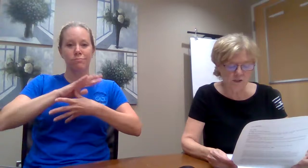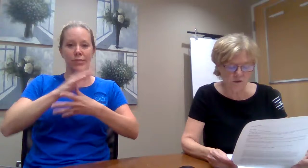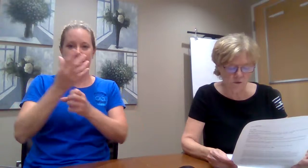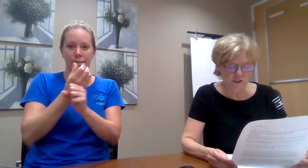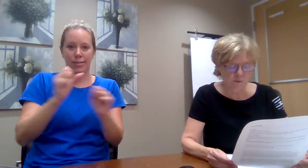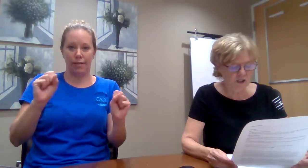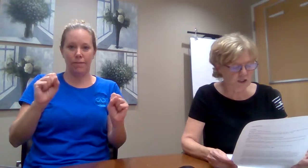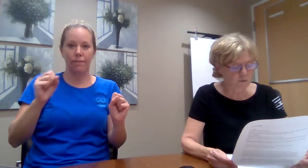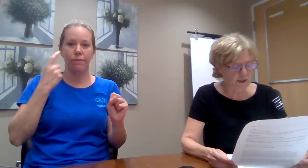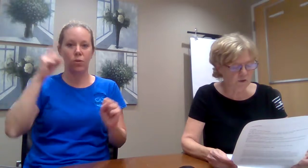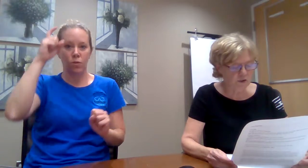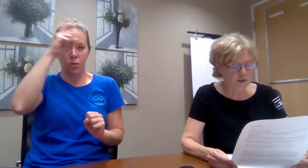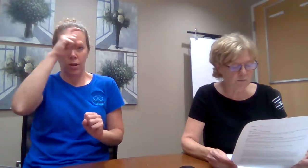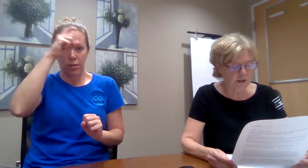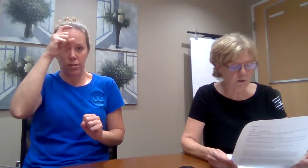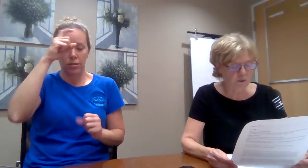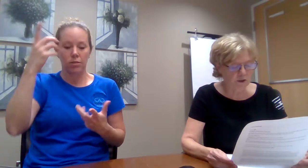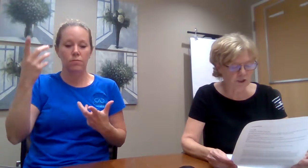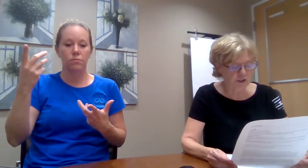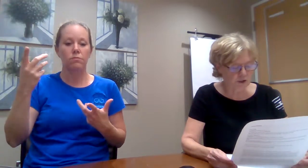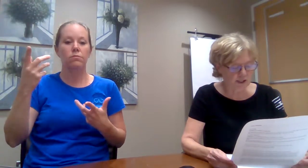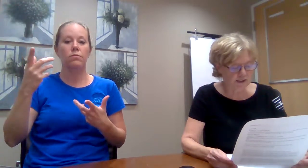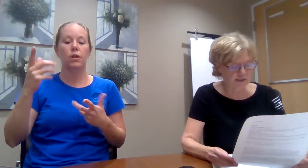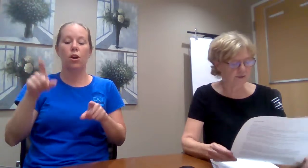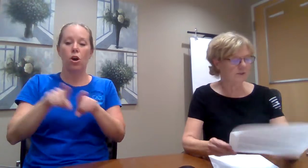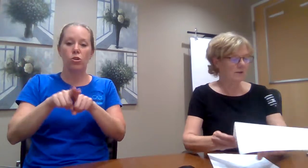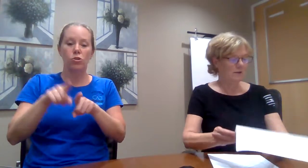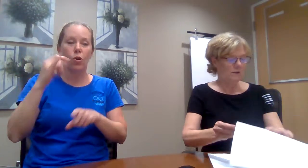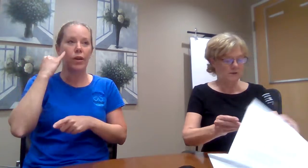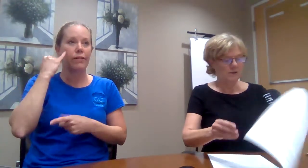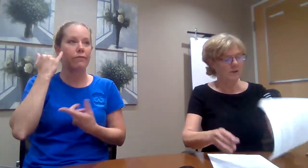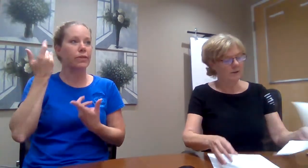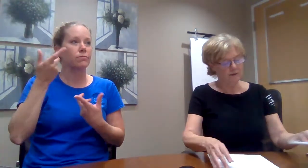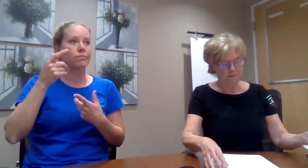do so, especially when using Barrie wheelchair transit.